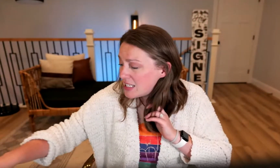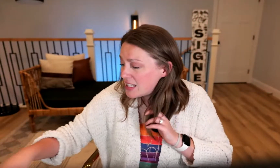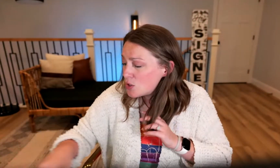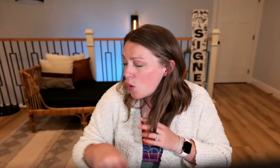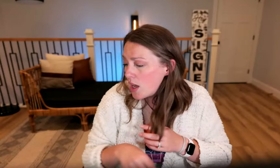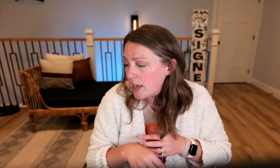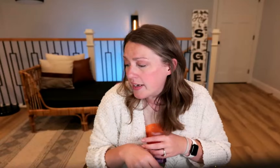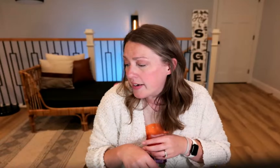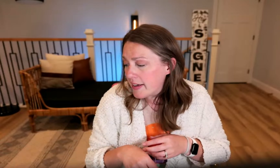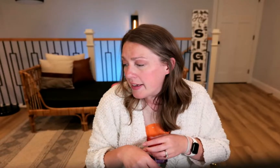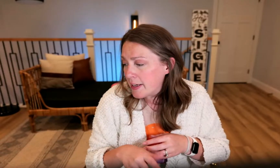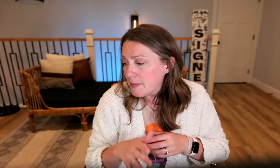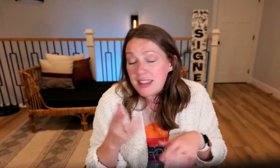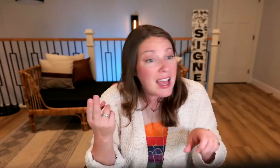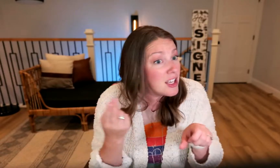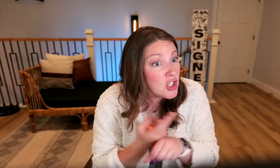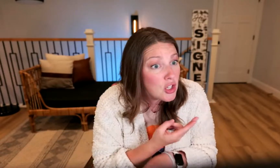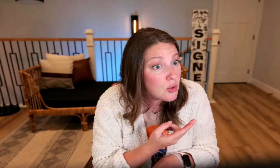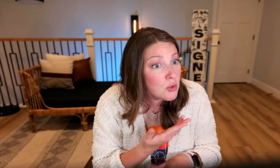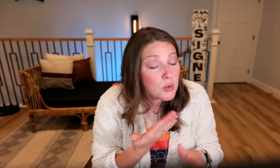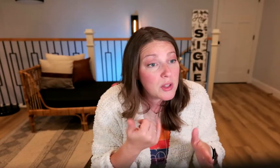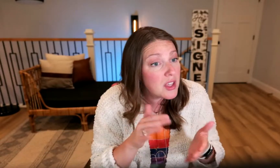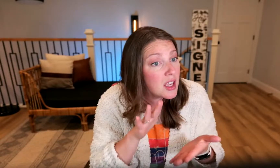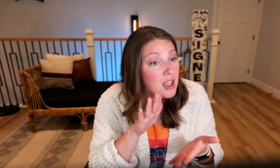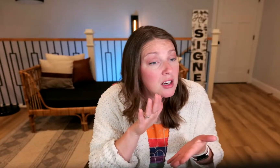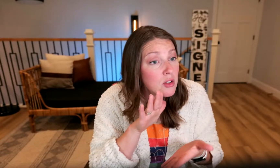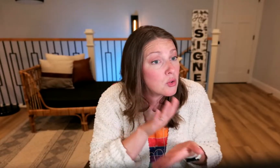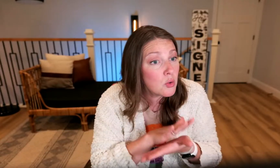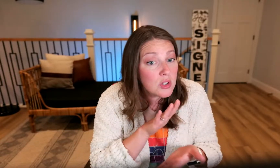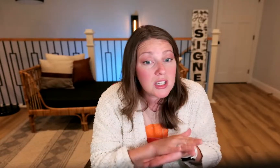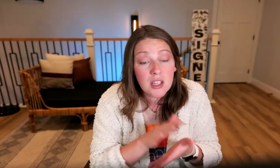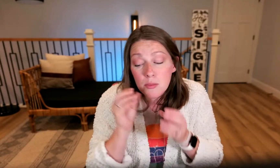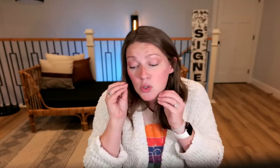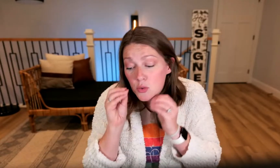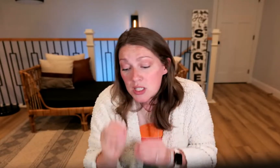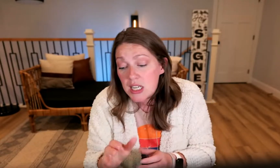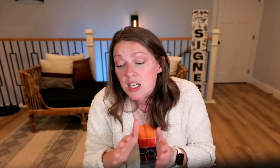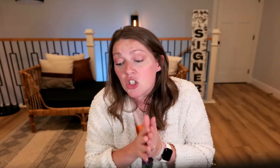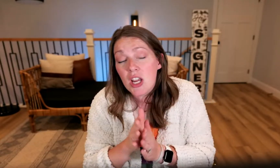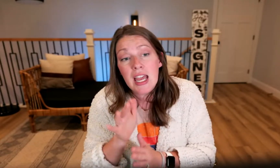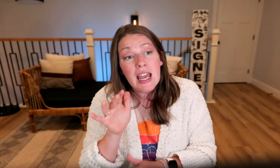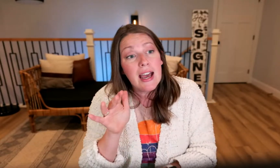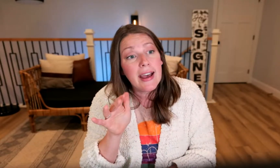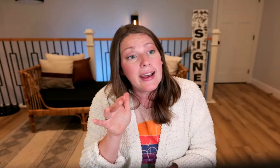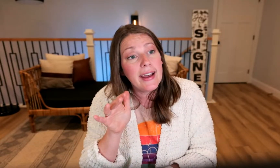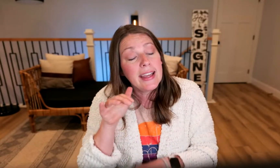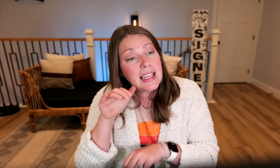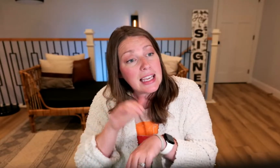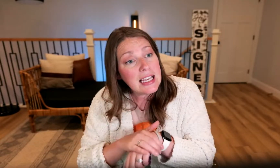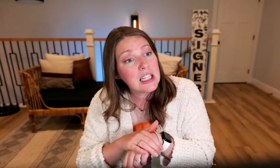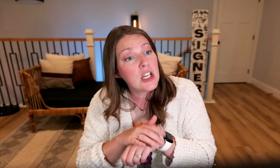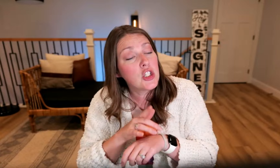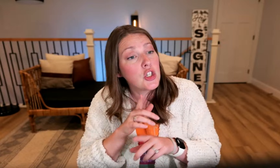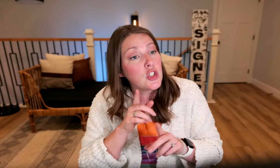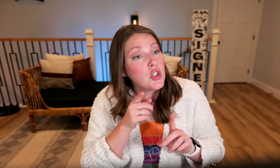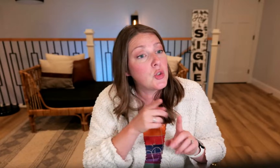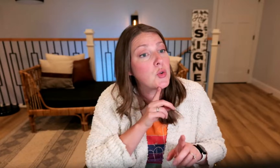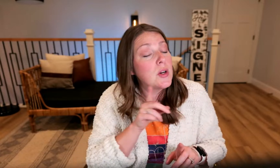is one that is used within school systems to teach English to